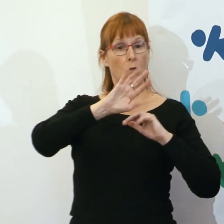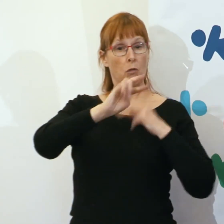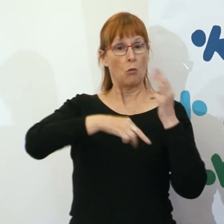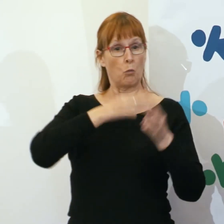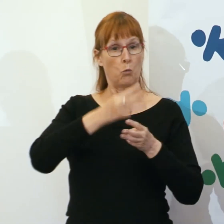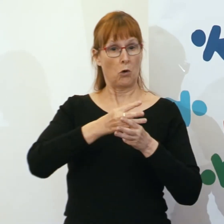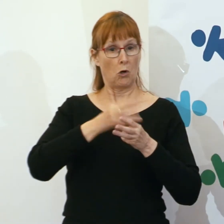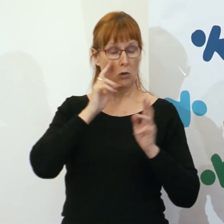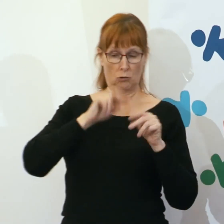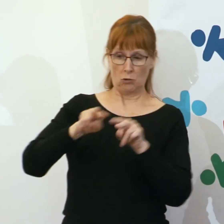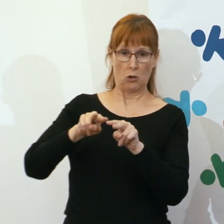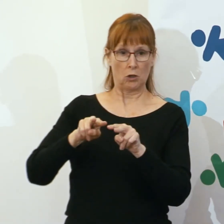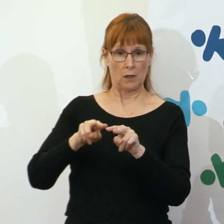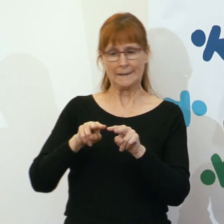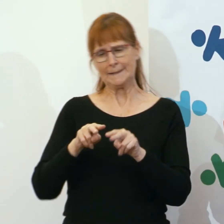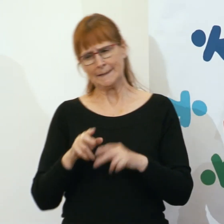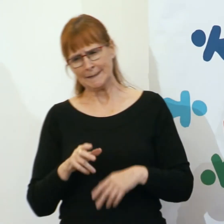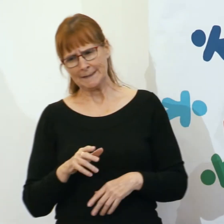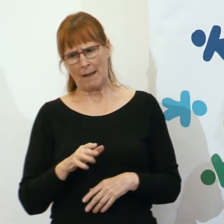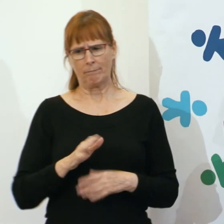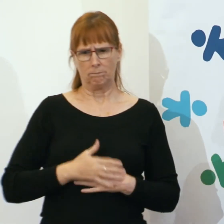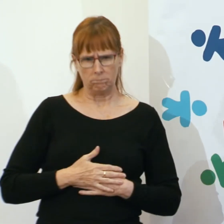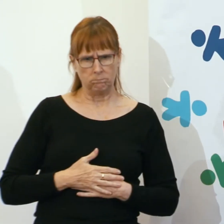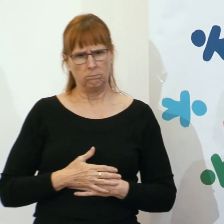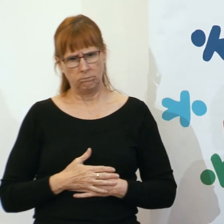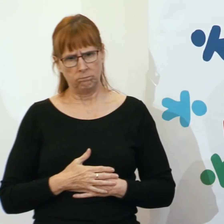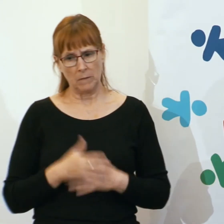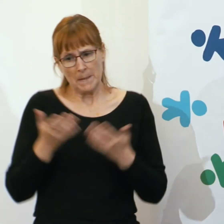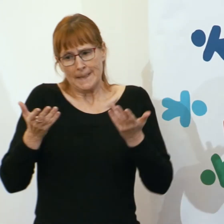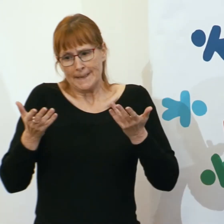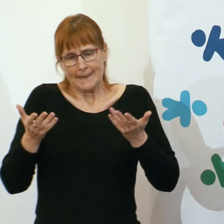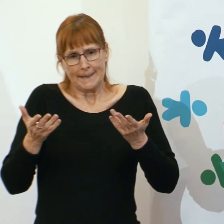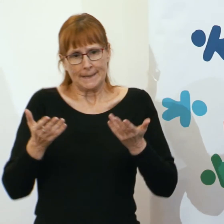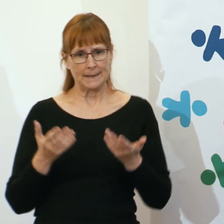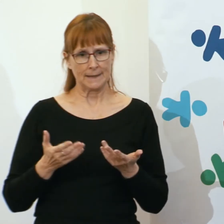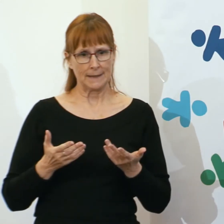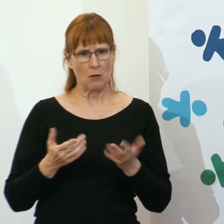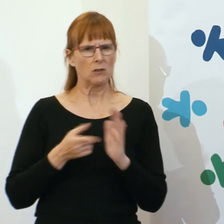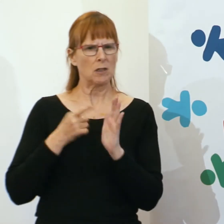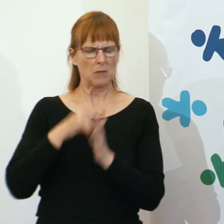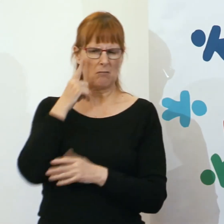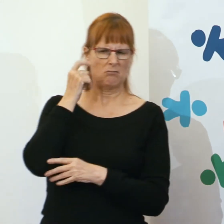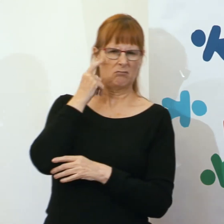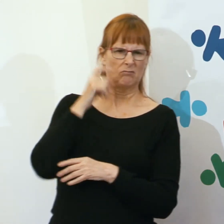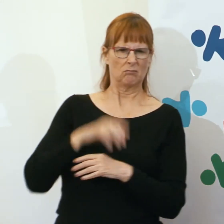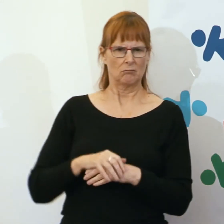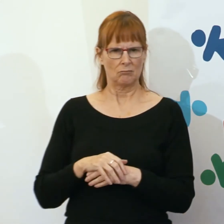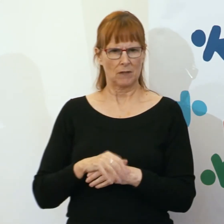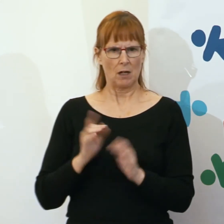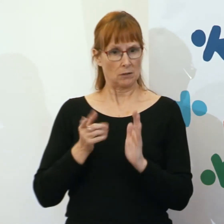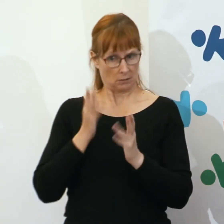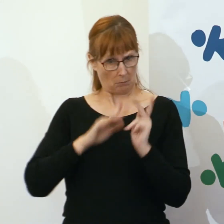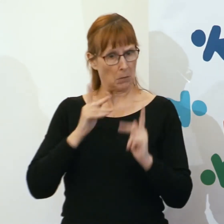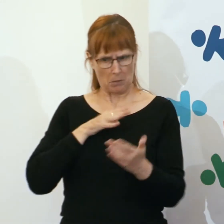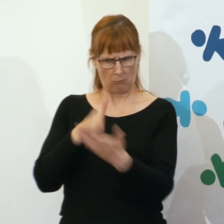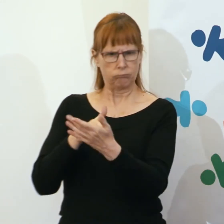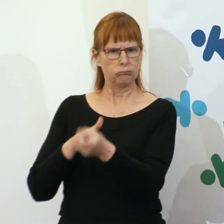a shrug of the shoulder, a raised eyebrow raised in suspicion, even a heart filled with hate.